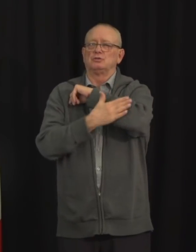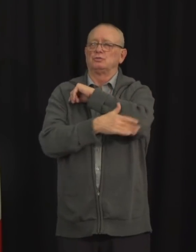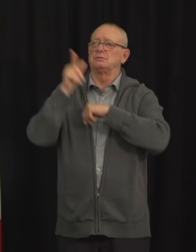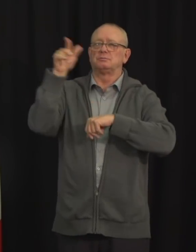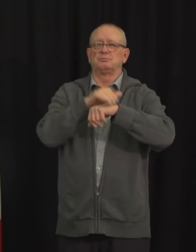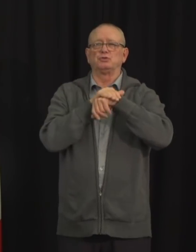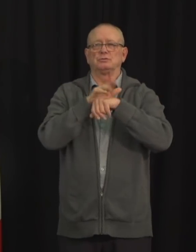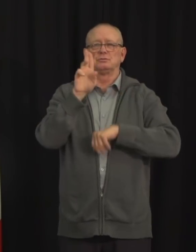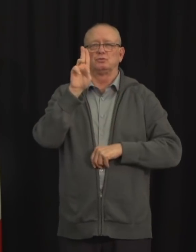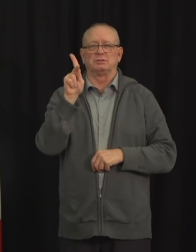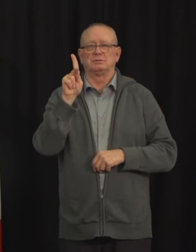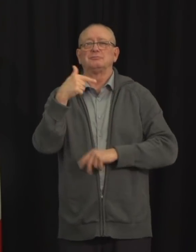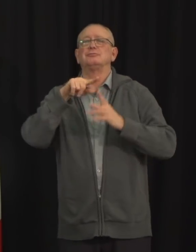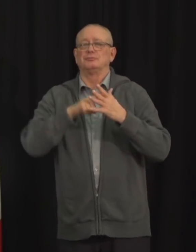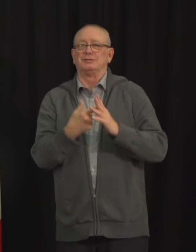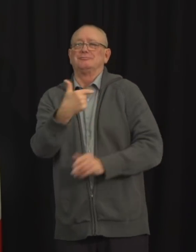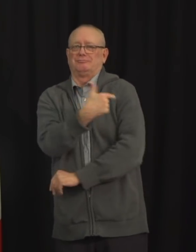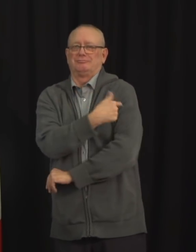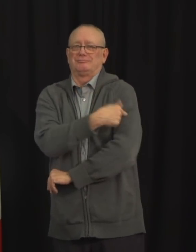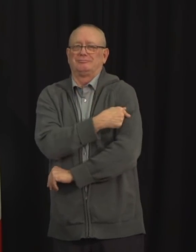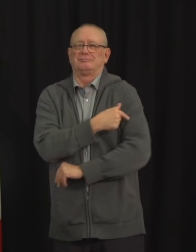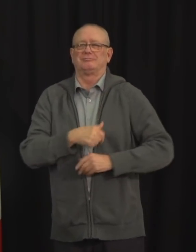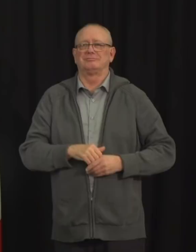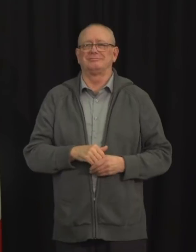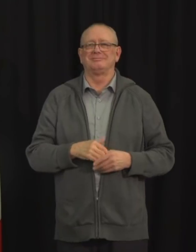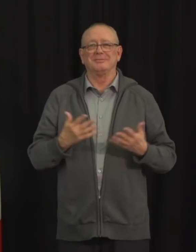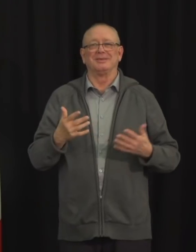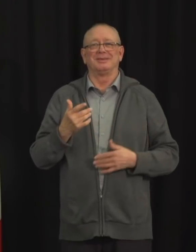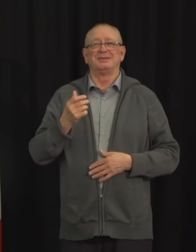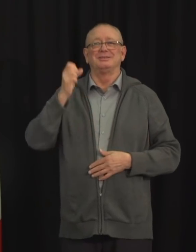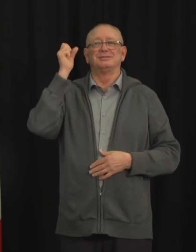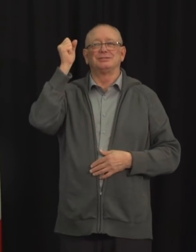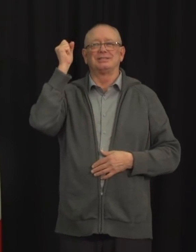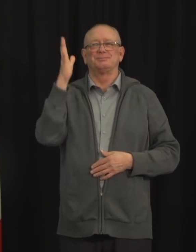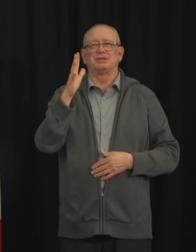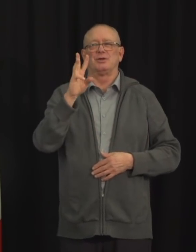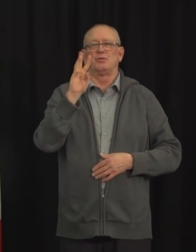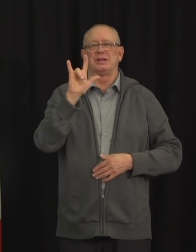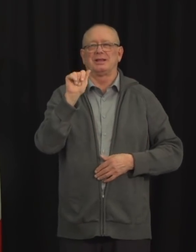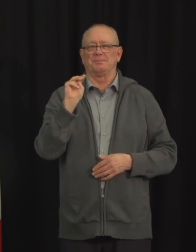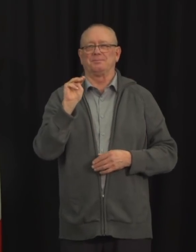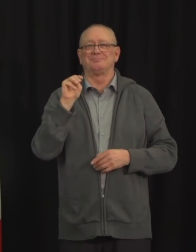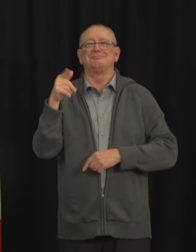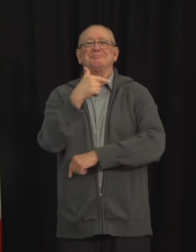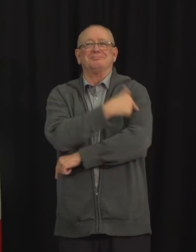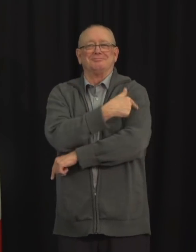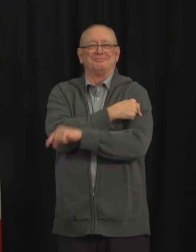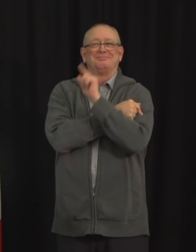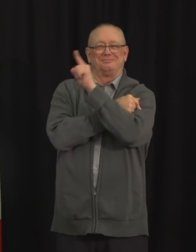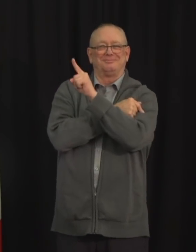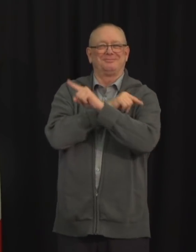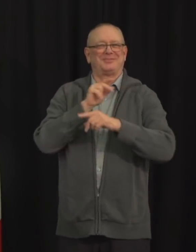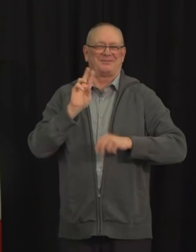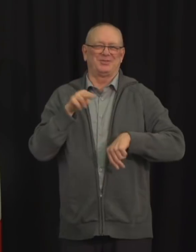And I know that people have one question: when will we be starting here in Alberta? So I'm very pleased to announce that the answer is